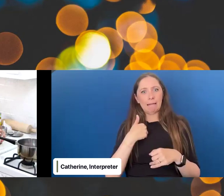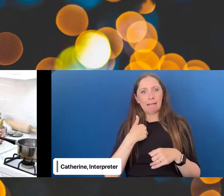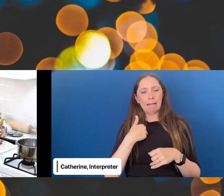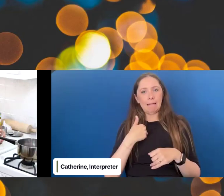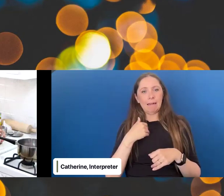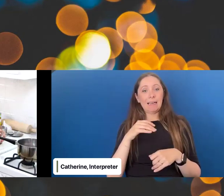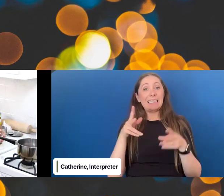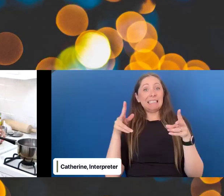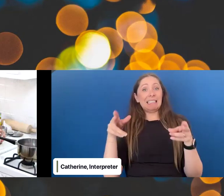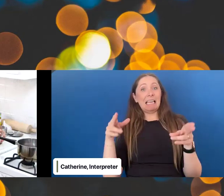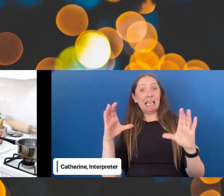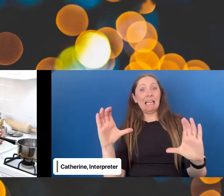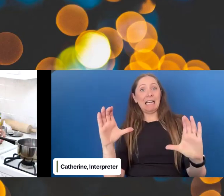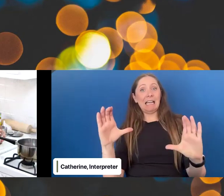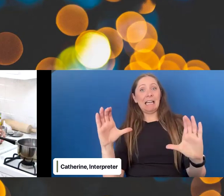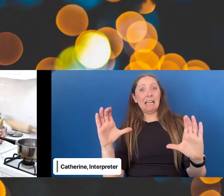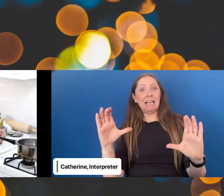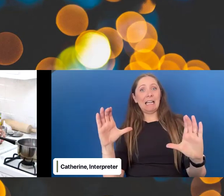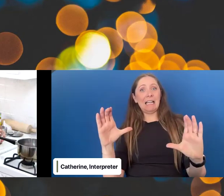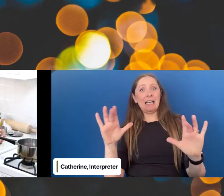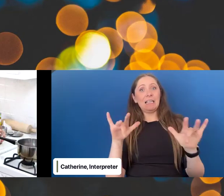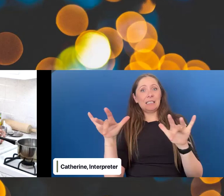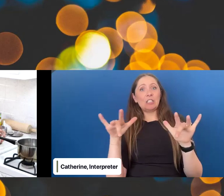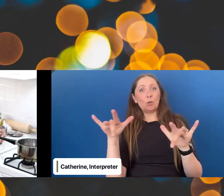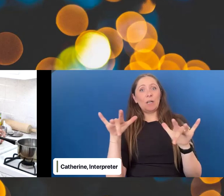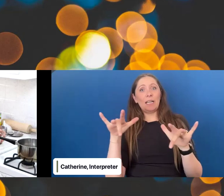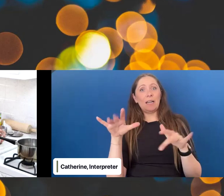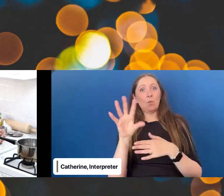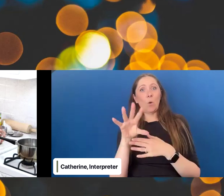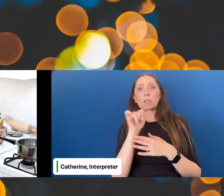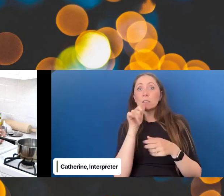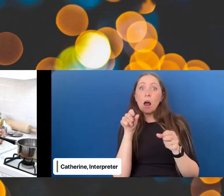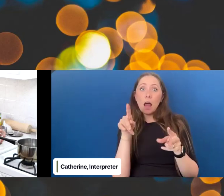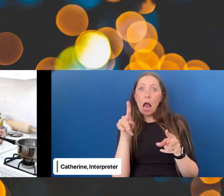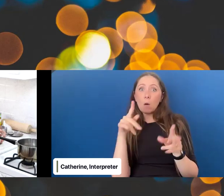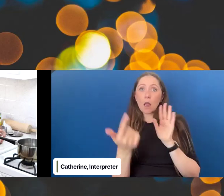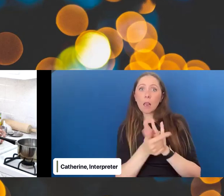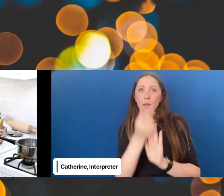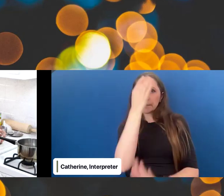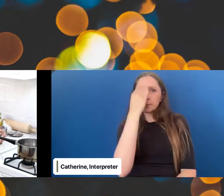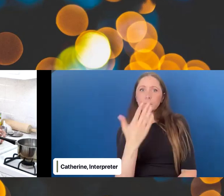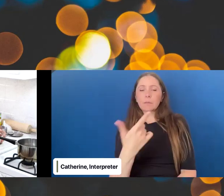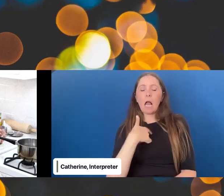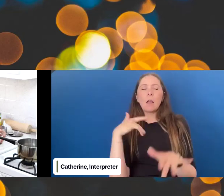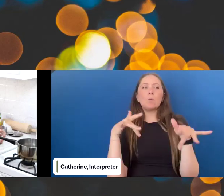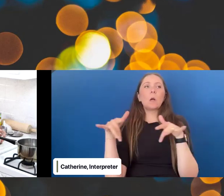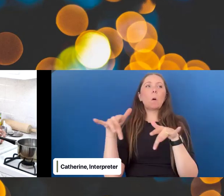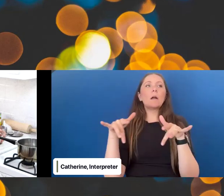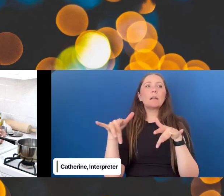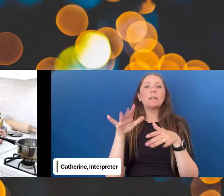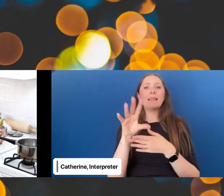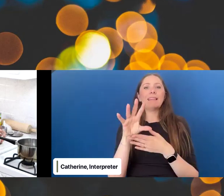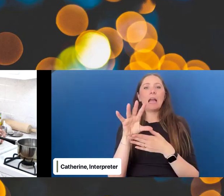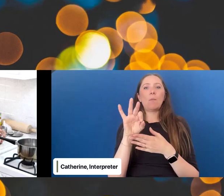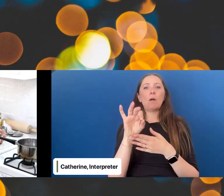And by scene, I mean the screen recording, which is not allowed, by the way, it's illegal. I recorded the camera